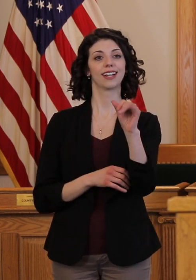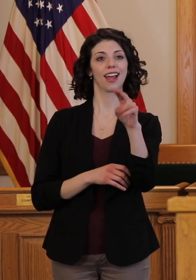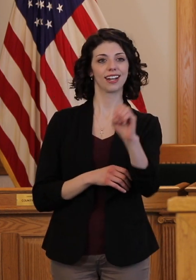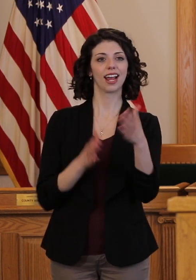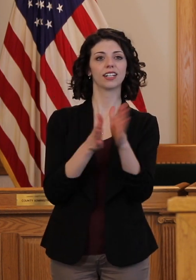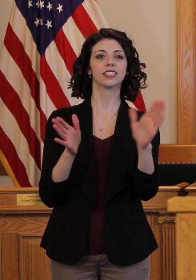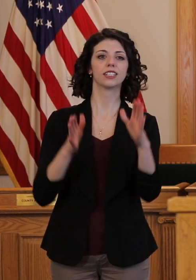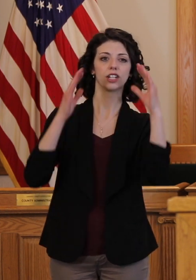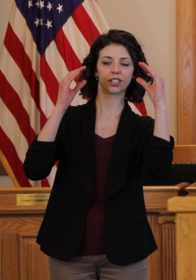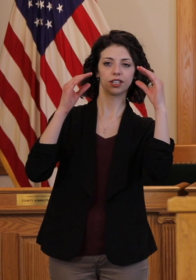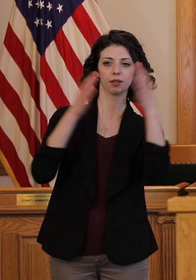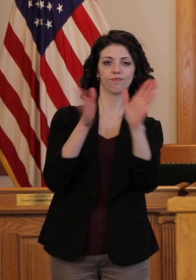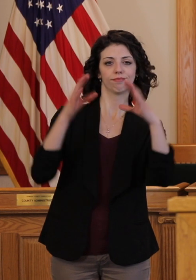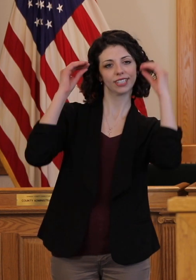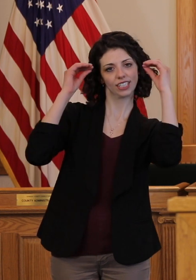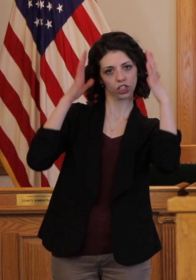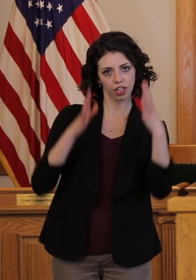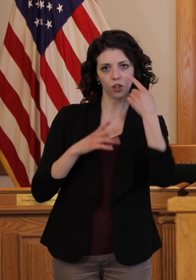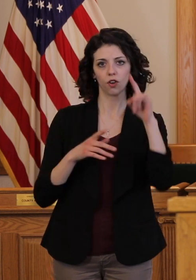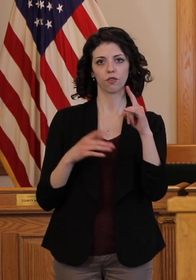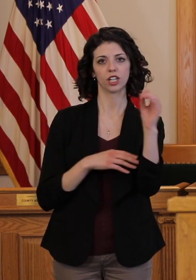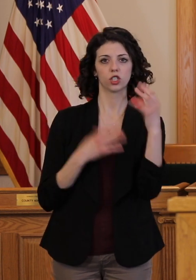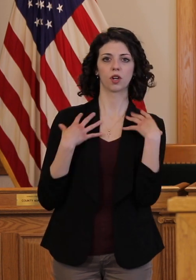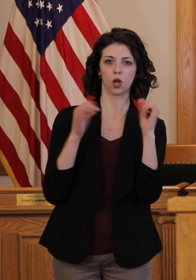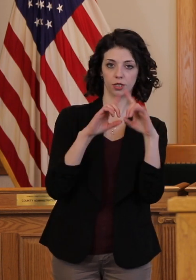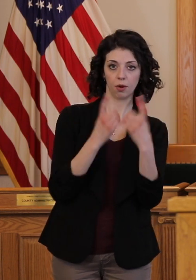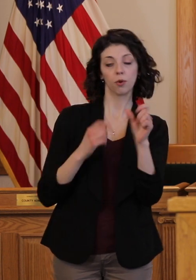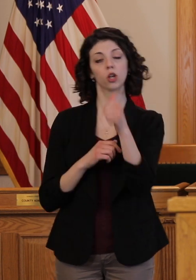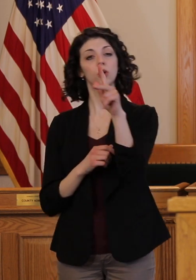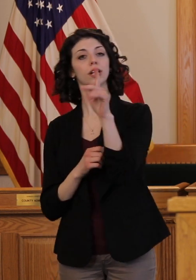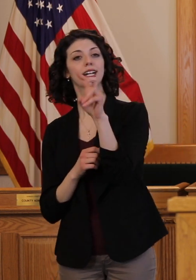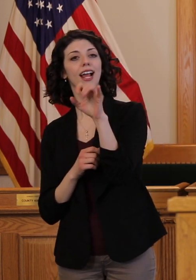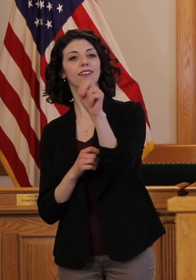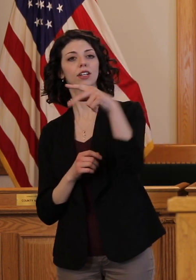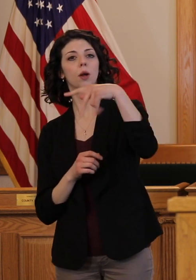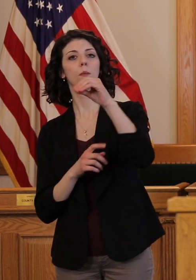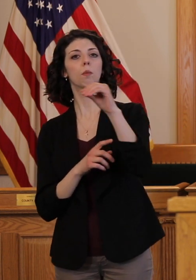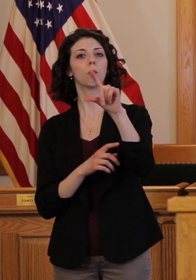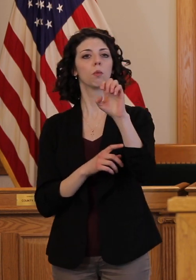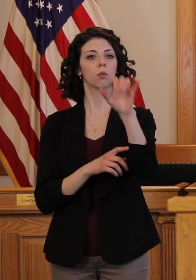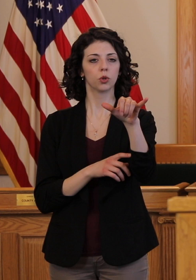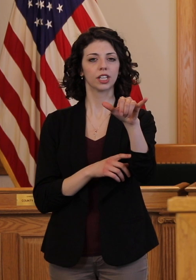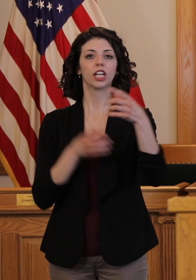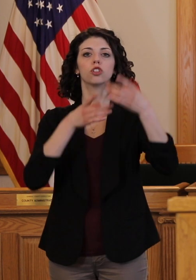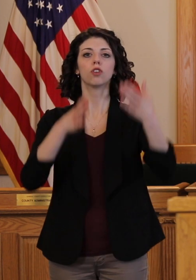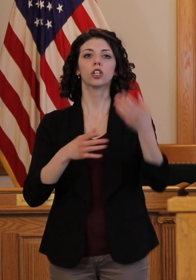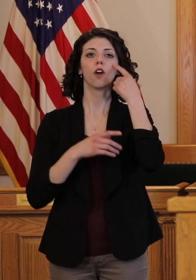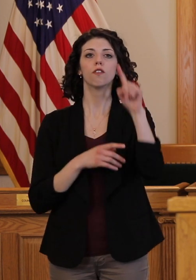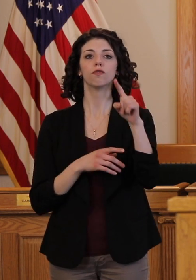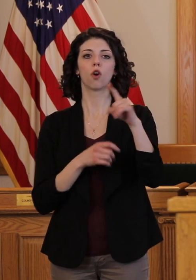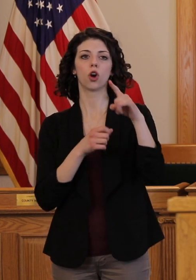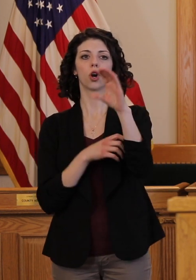Health Educator for the Oswego County Health Department, and Kevin Pooley, Director of the Oswego County E911 Emergency